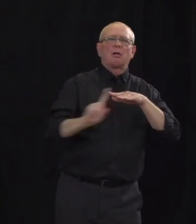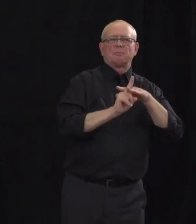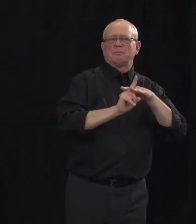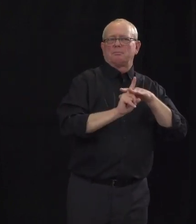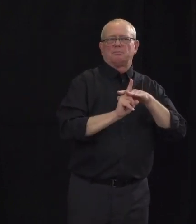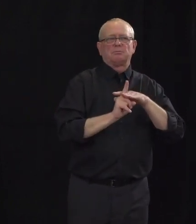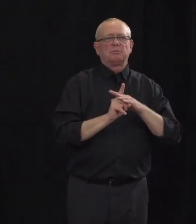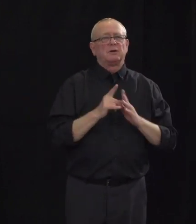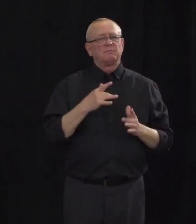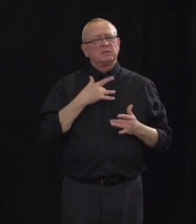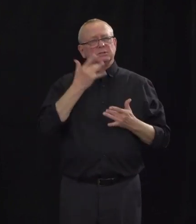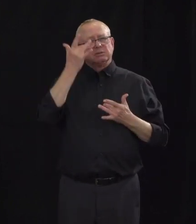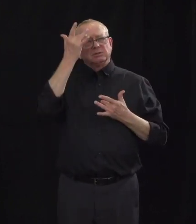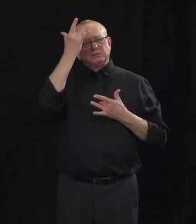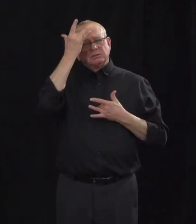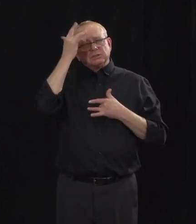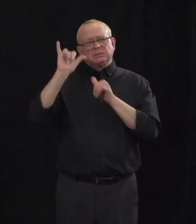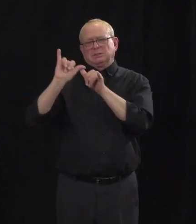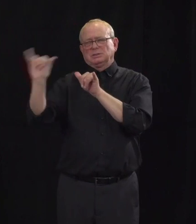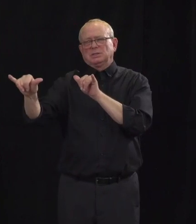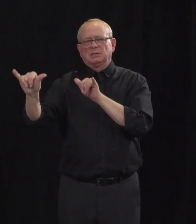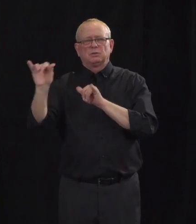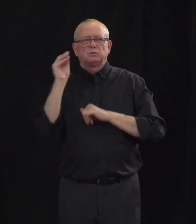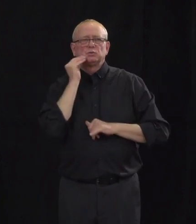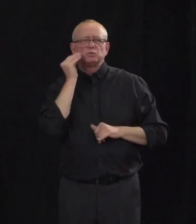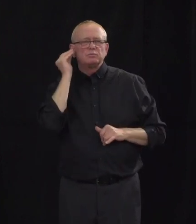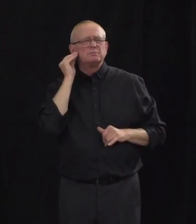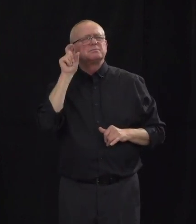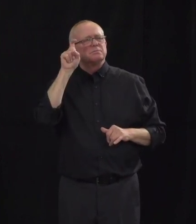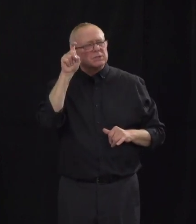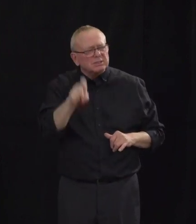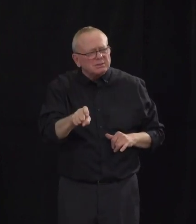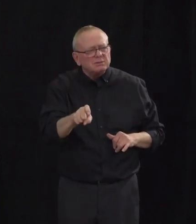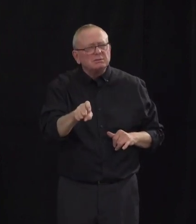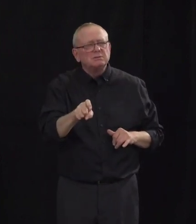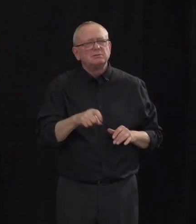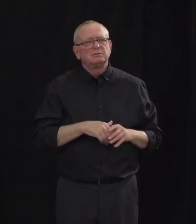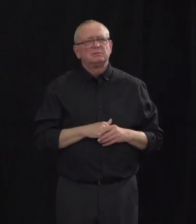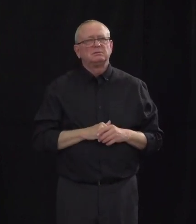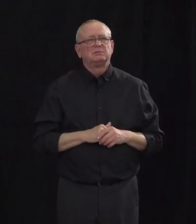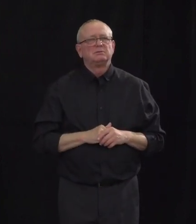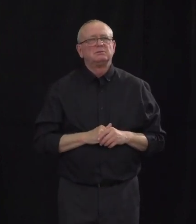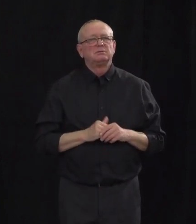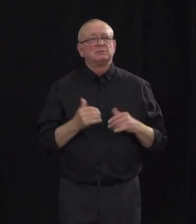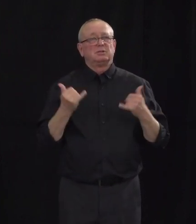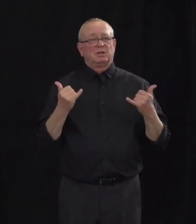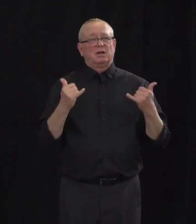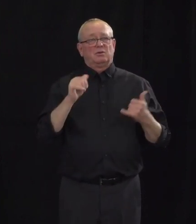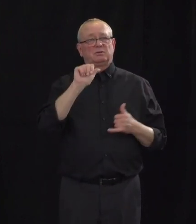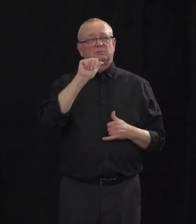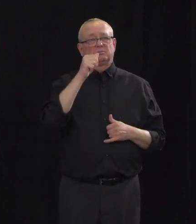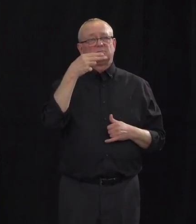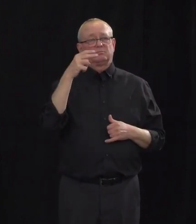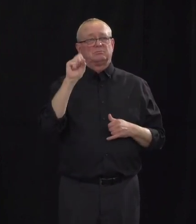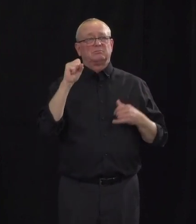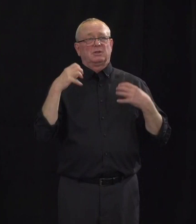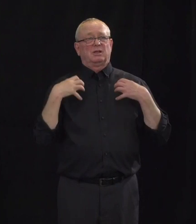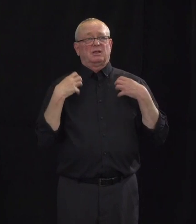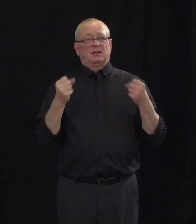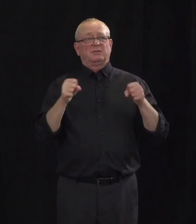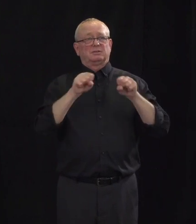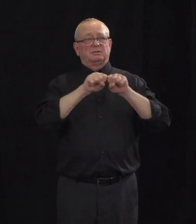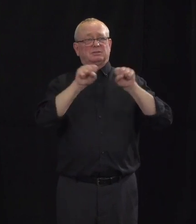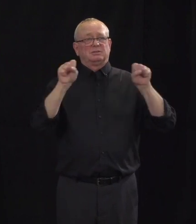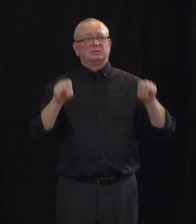home. Our health system is also taking new steps to prepare for the increase in new cases related to